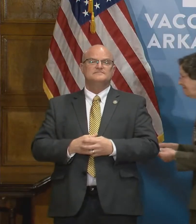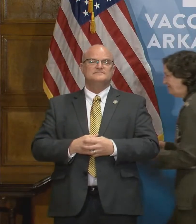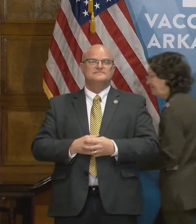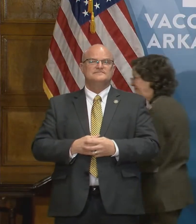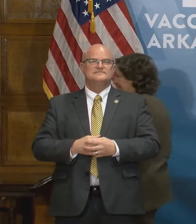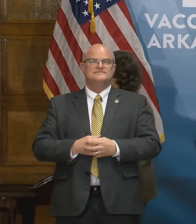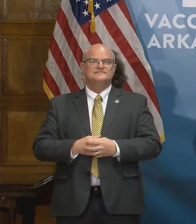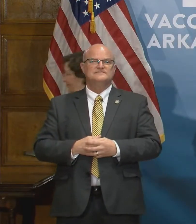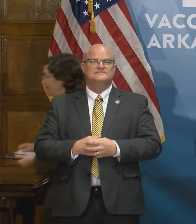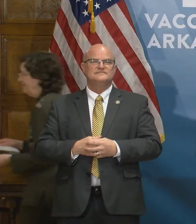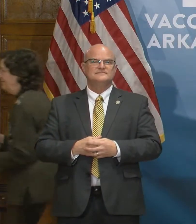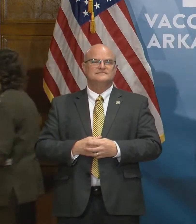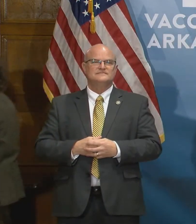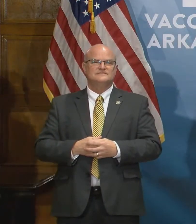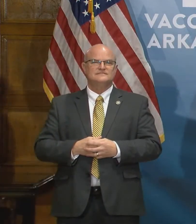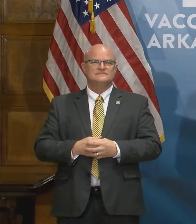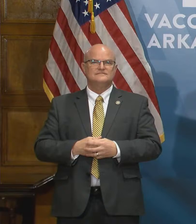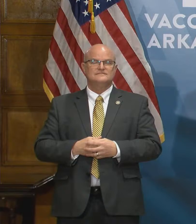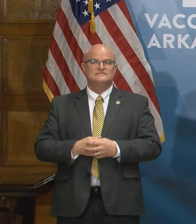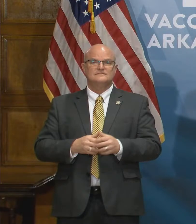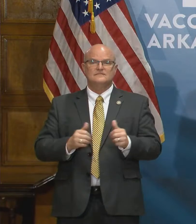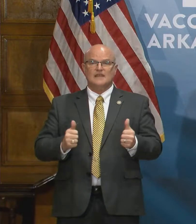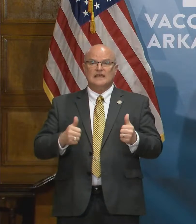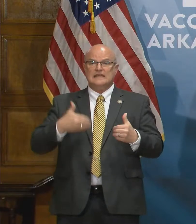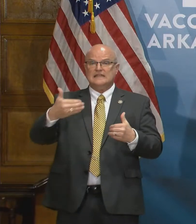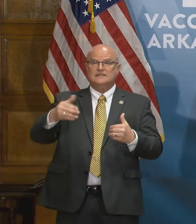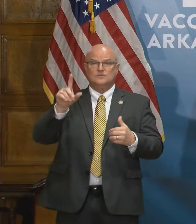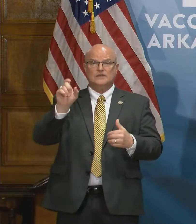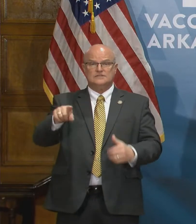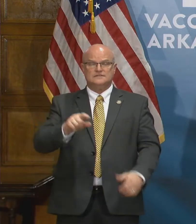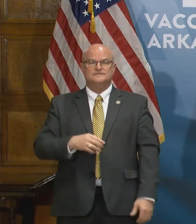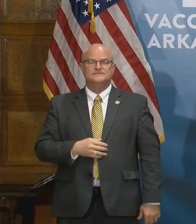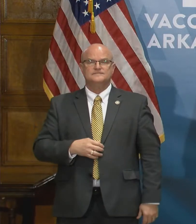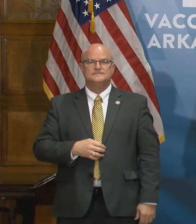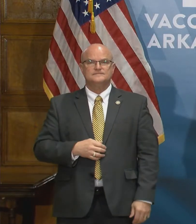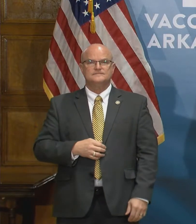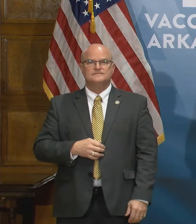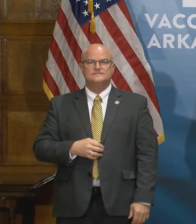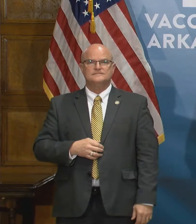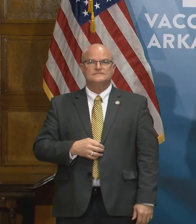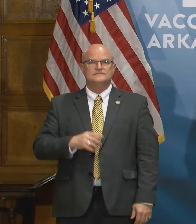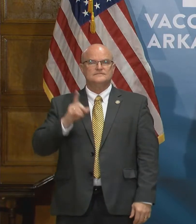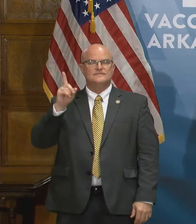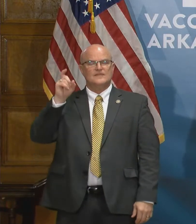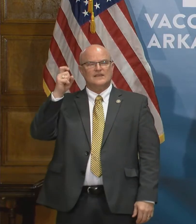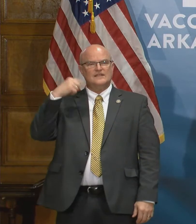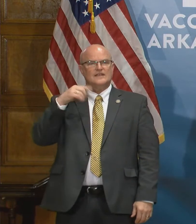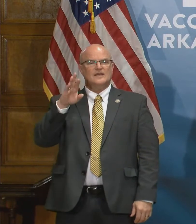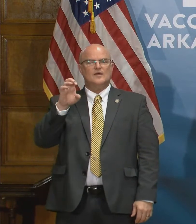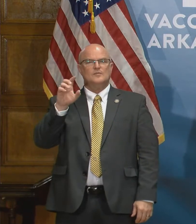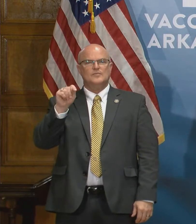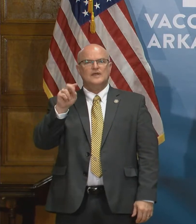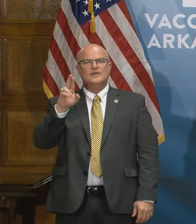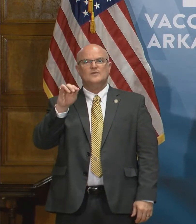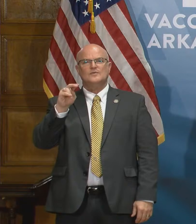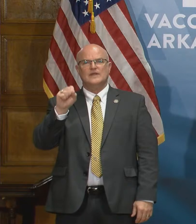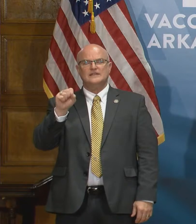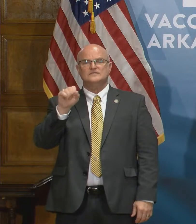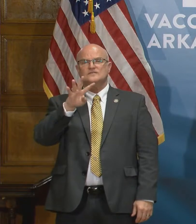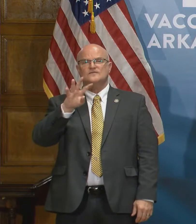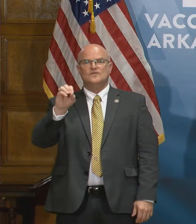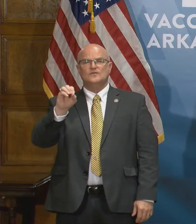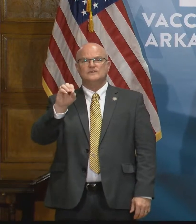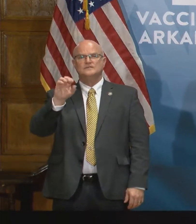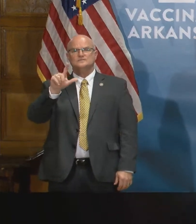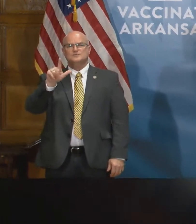Thank you. Next question. Good afternoon, Governor. Brett Raines of 4029 News. Good to talk